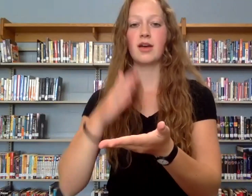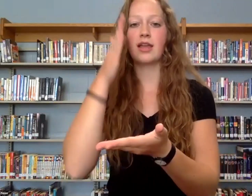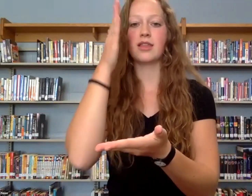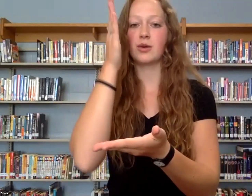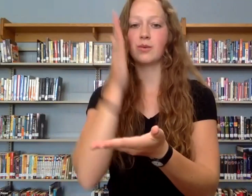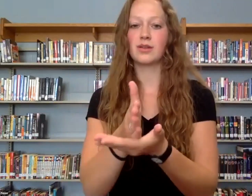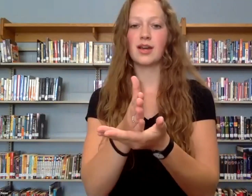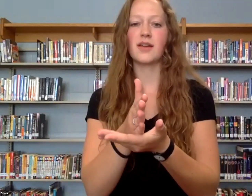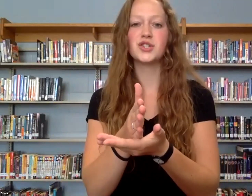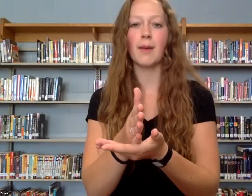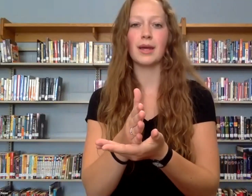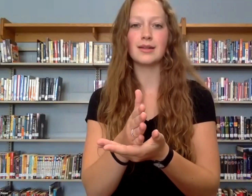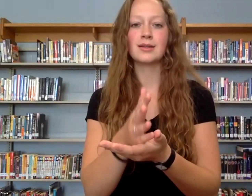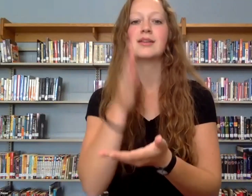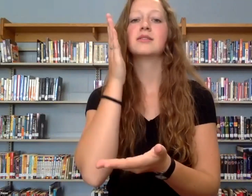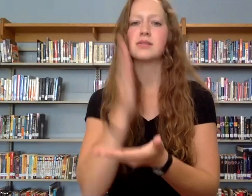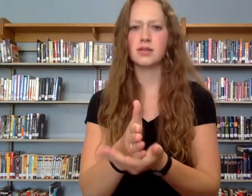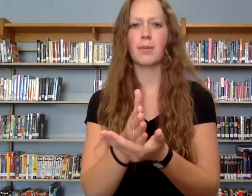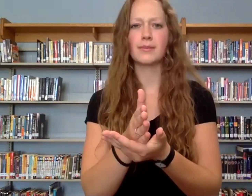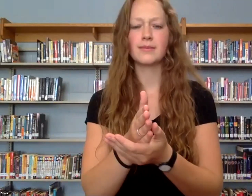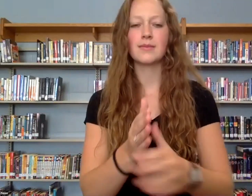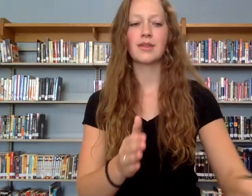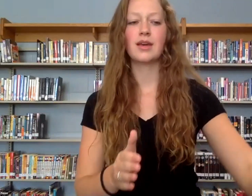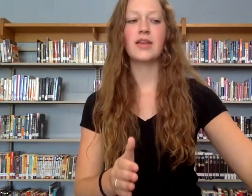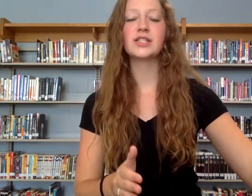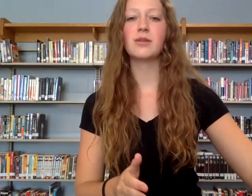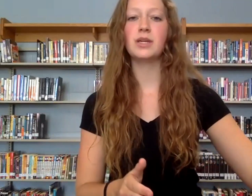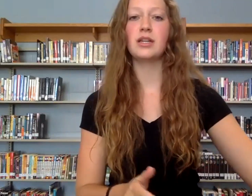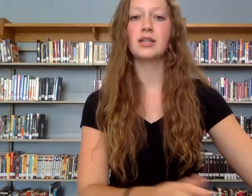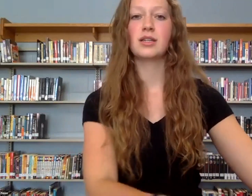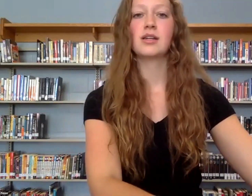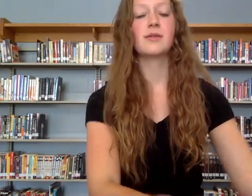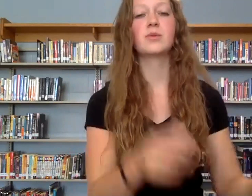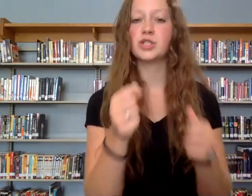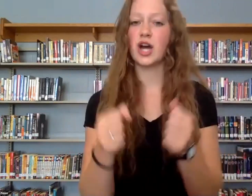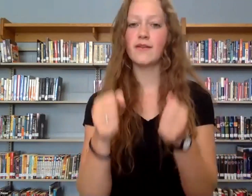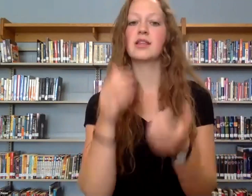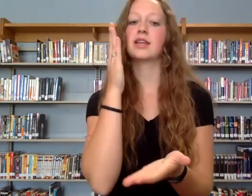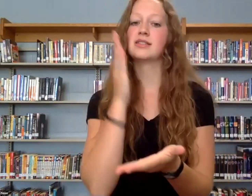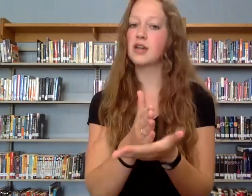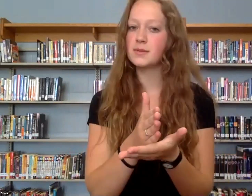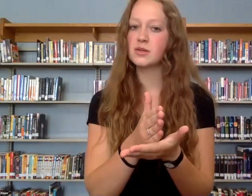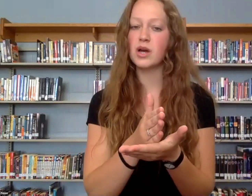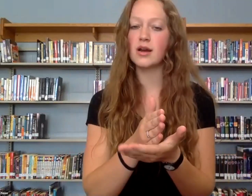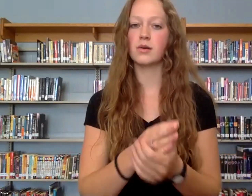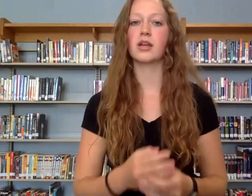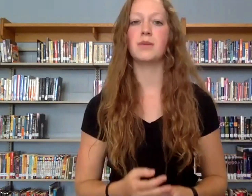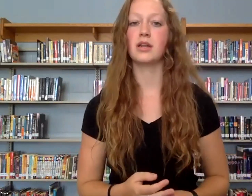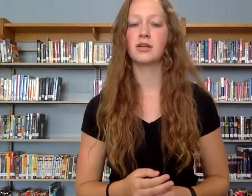and then you kind of chop it. Stop. And this could mean someone was driving and then they stopped somewhere, or it could mean